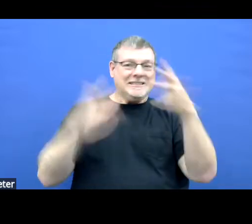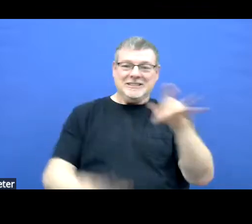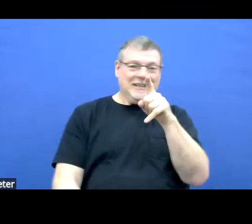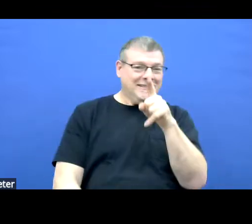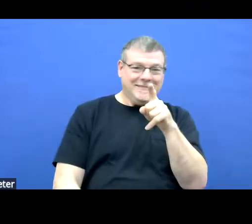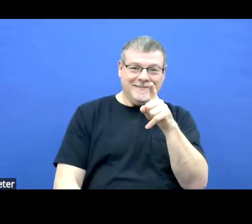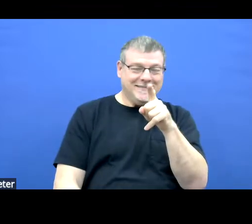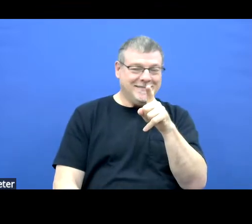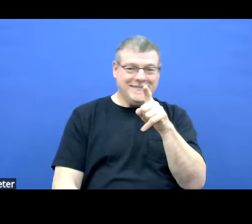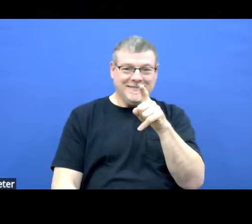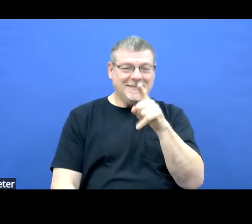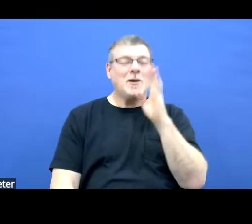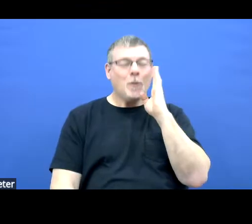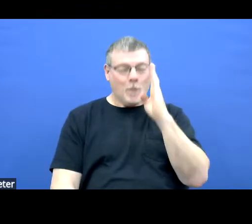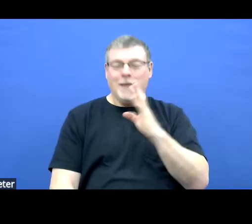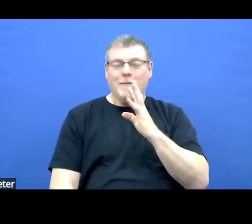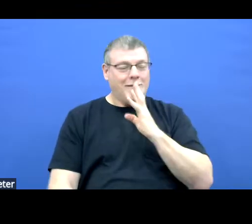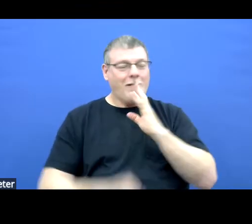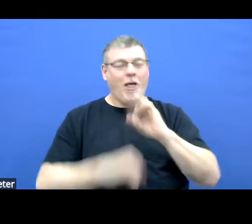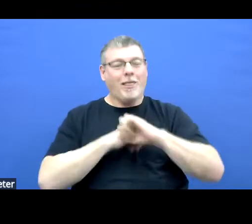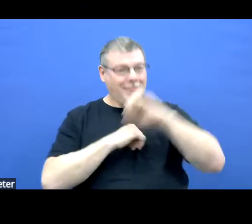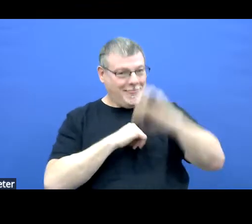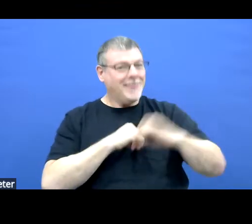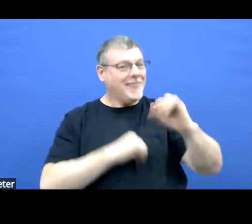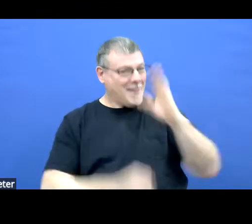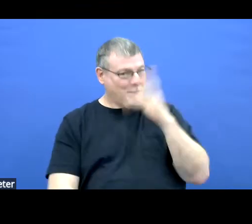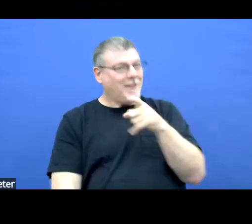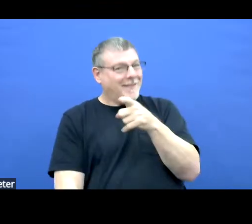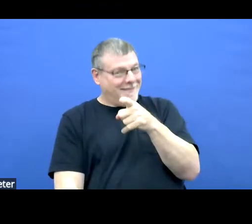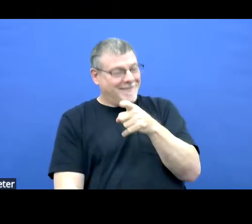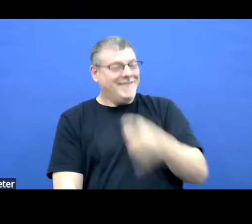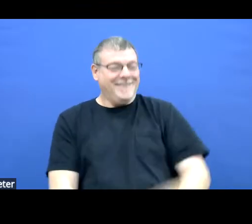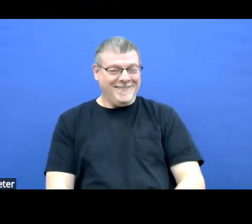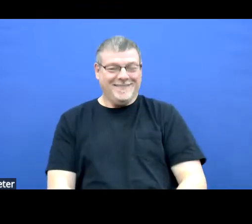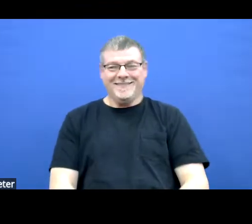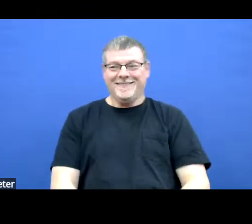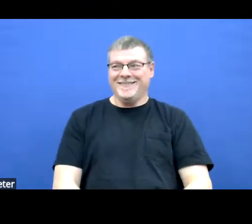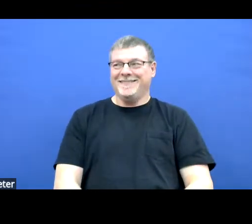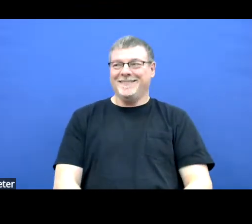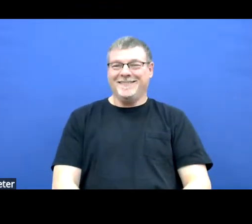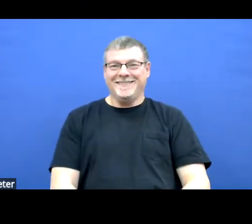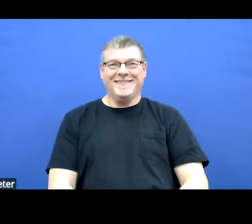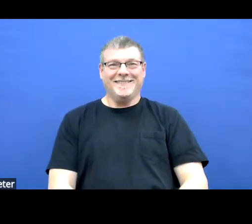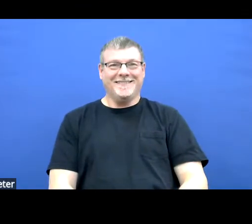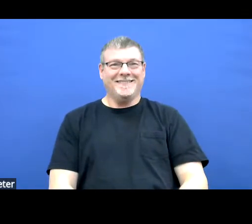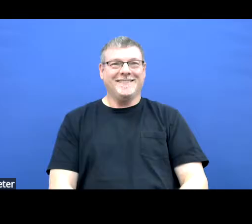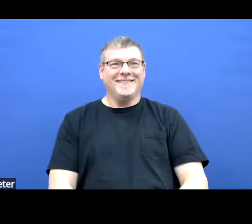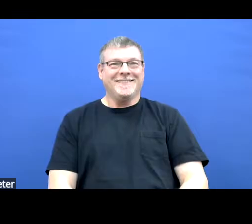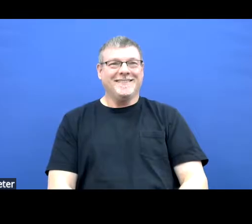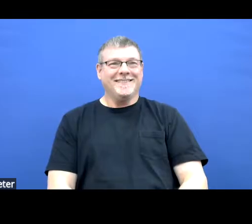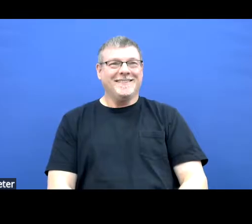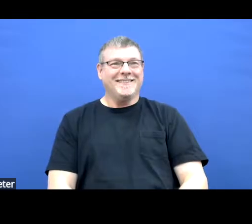speak. We'll be calling him back up to answer questions. That's all